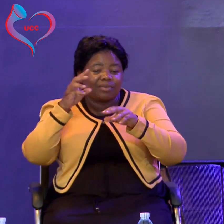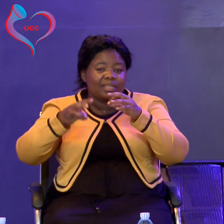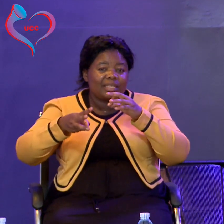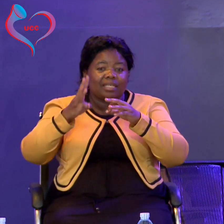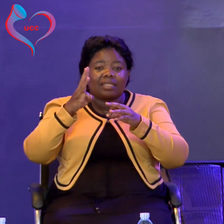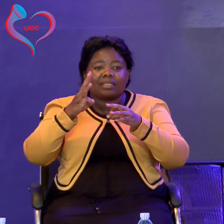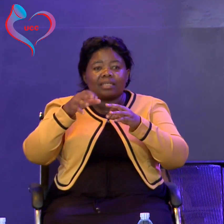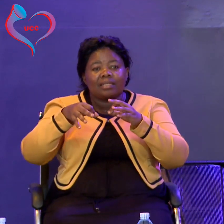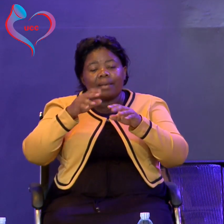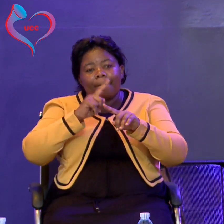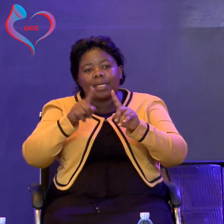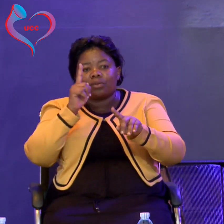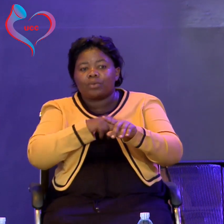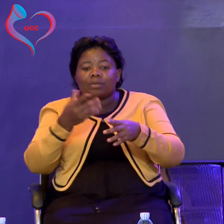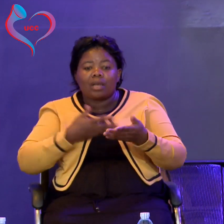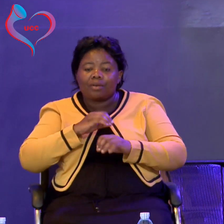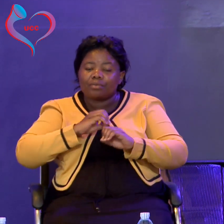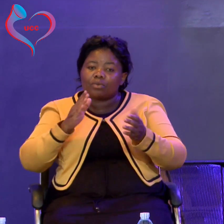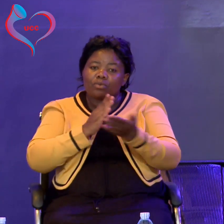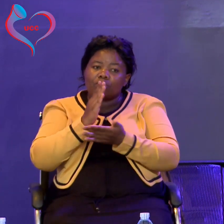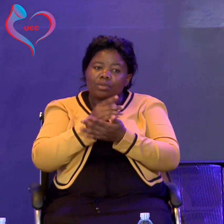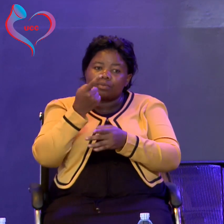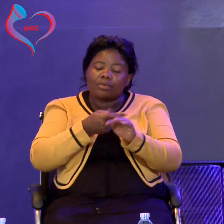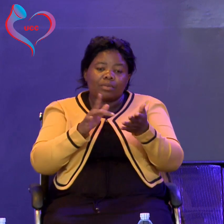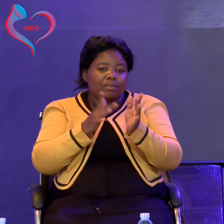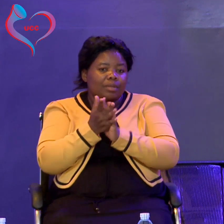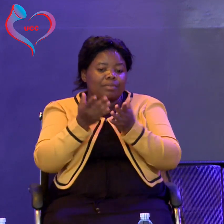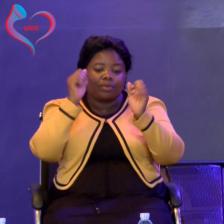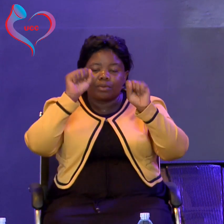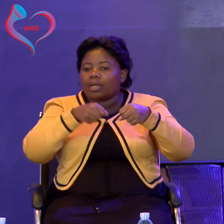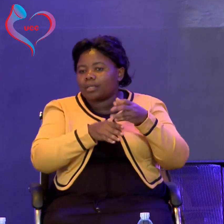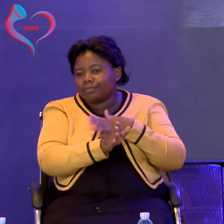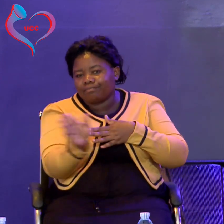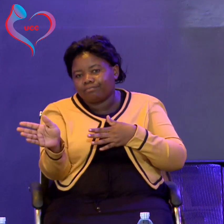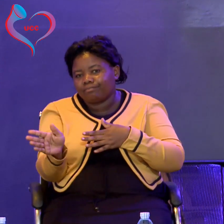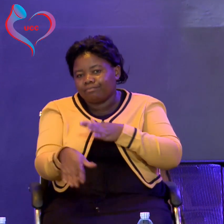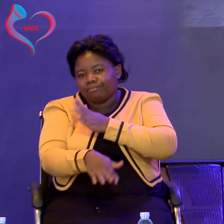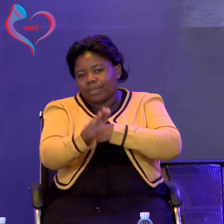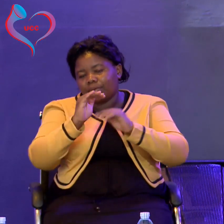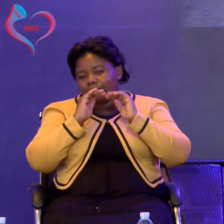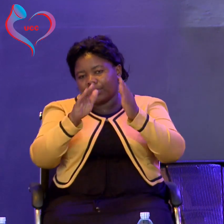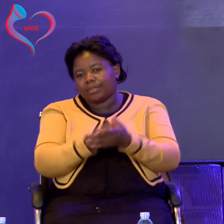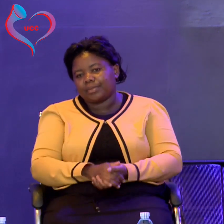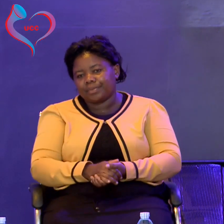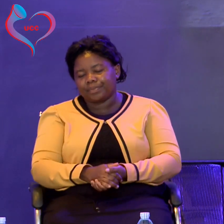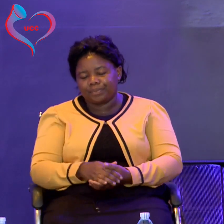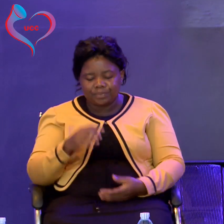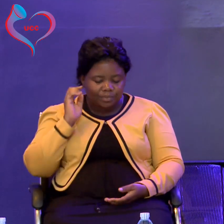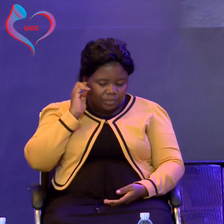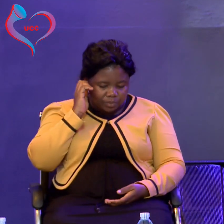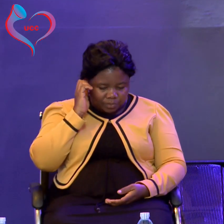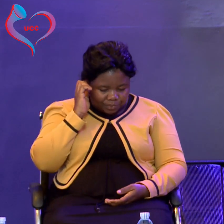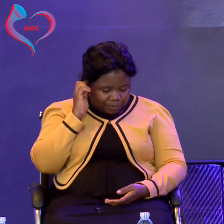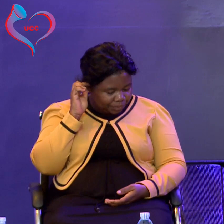many things we hear, and if there is no truth from the Bible, it is easy to make you go off way. So mukama akwenye omukisa nga ofuna obudde obumanya